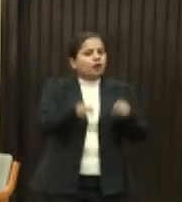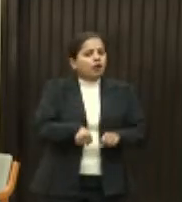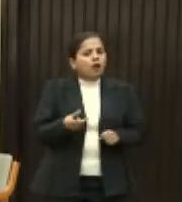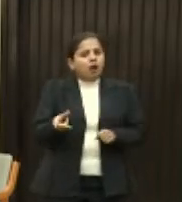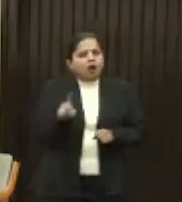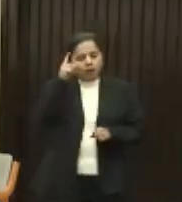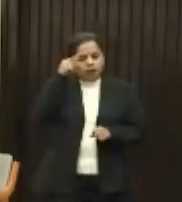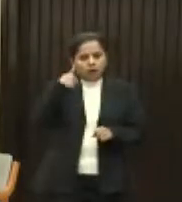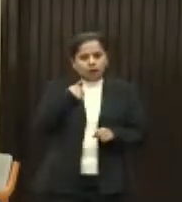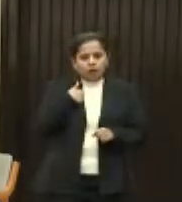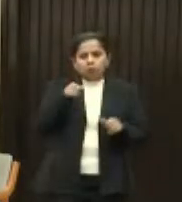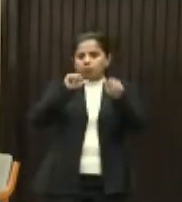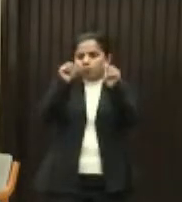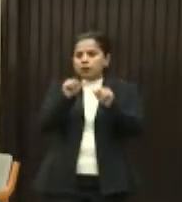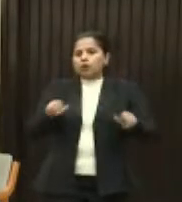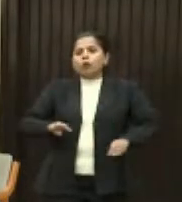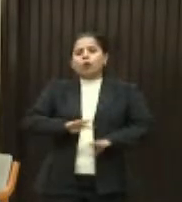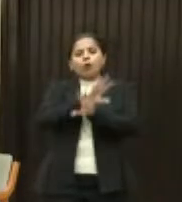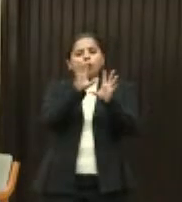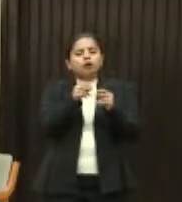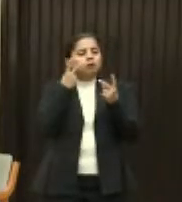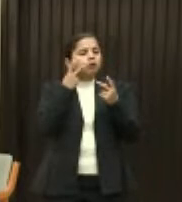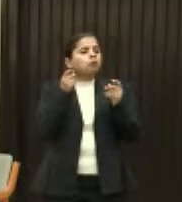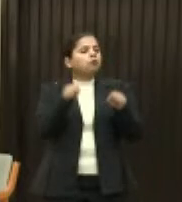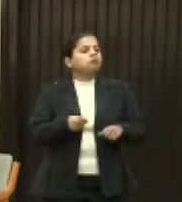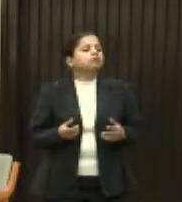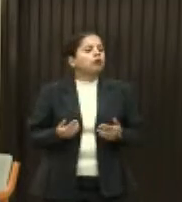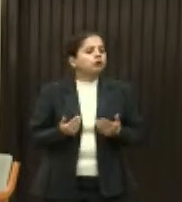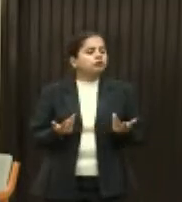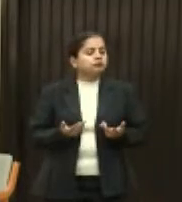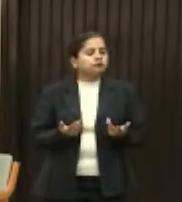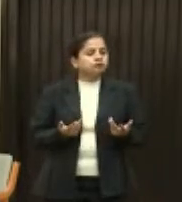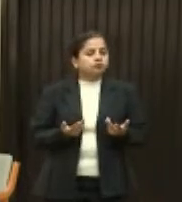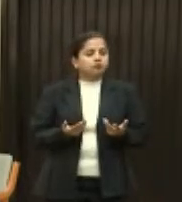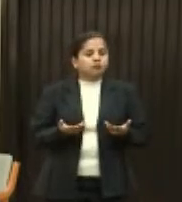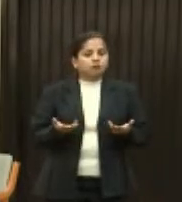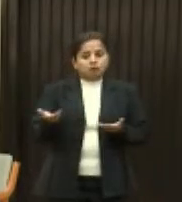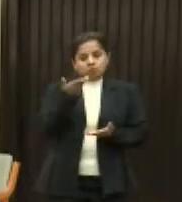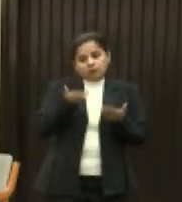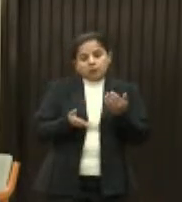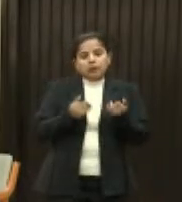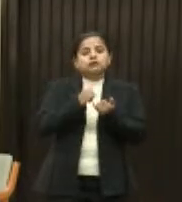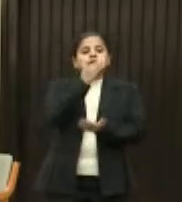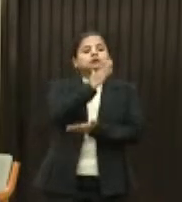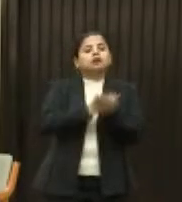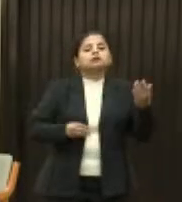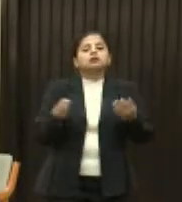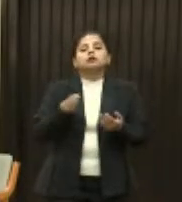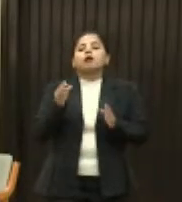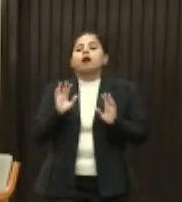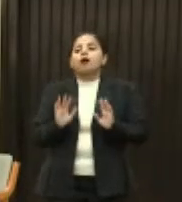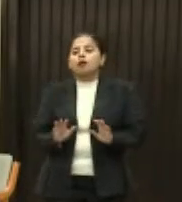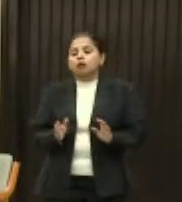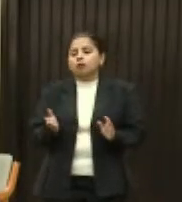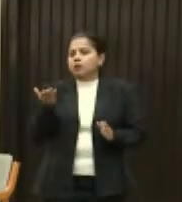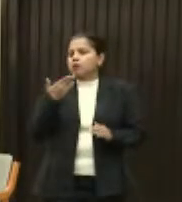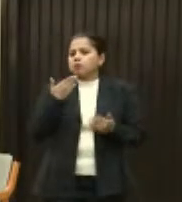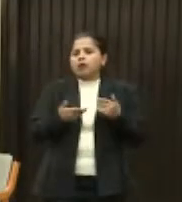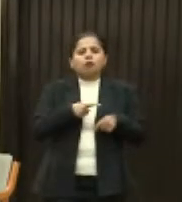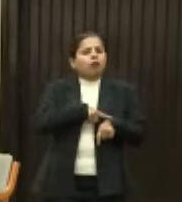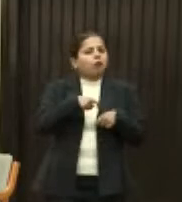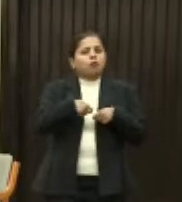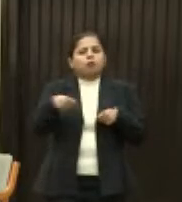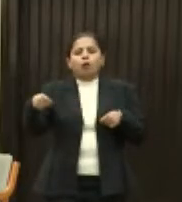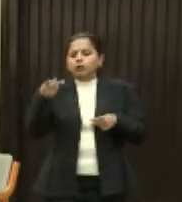a statute in all of its entirety. You will have sections which no longer deserve